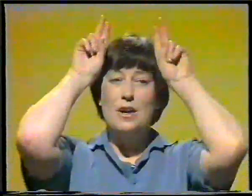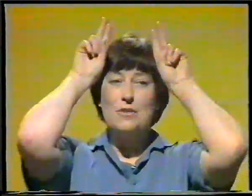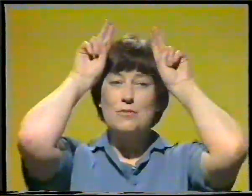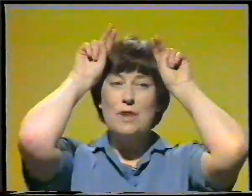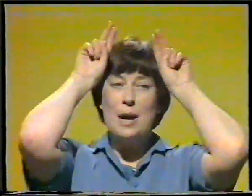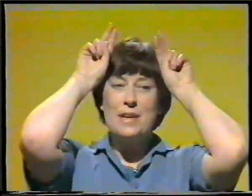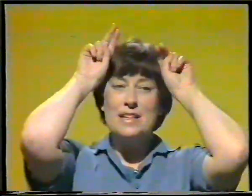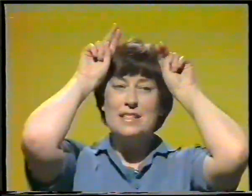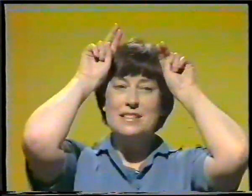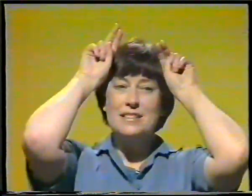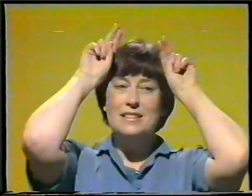Rabbit.